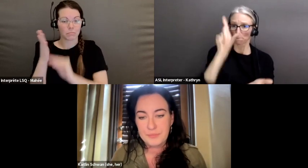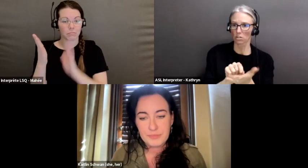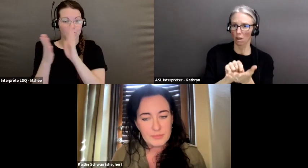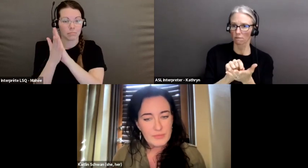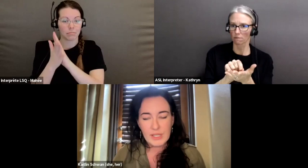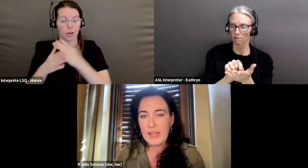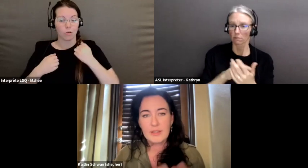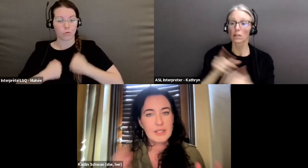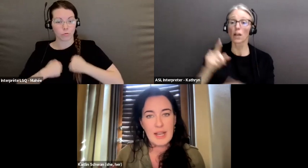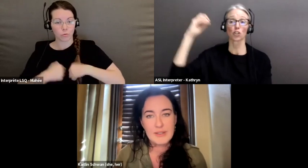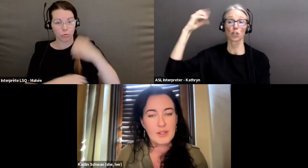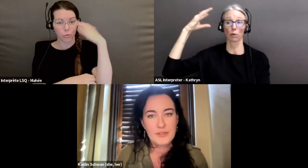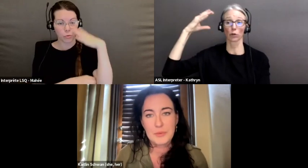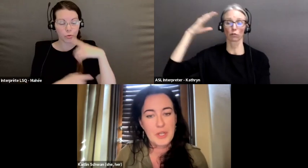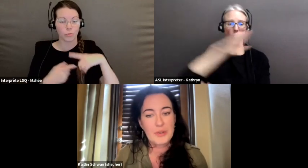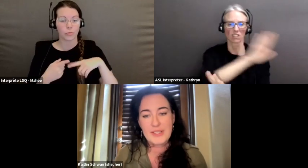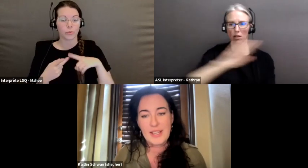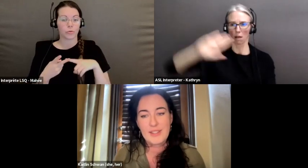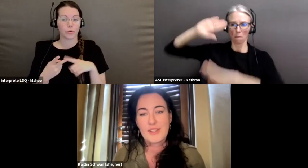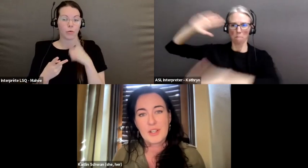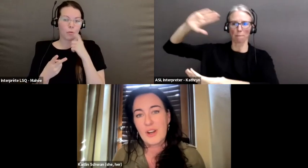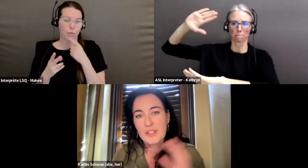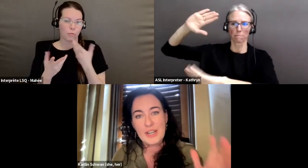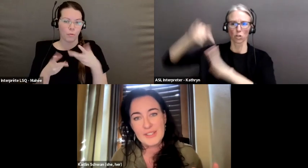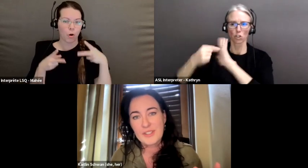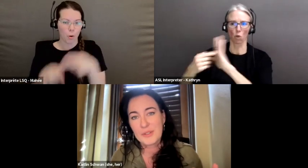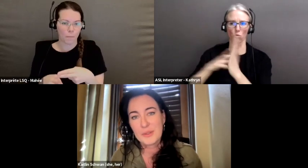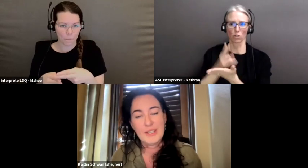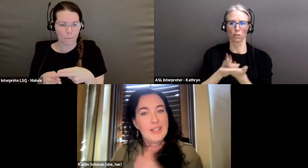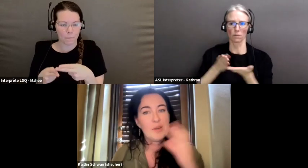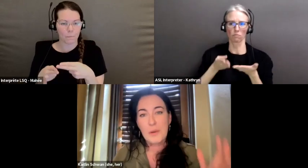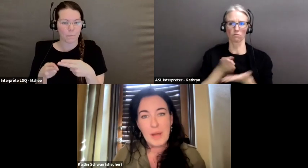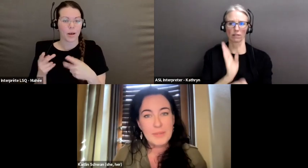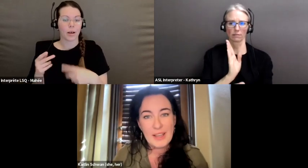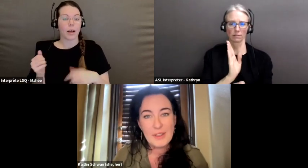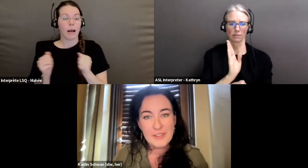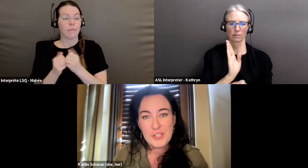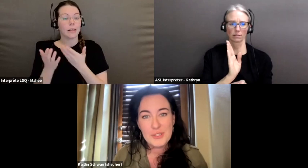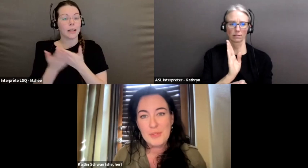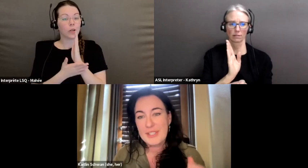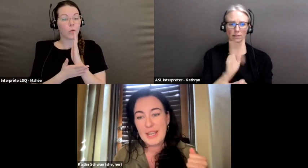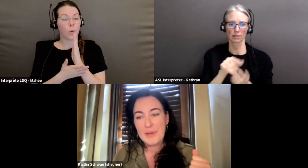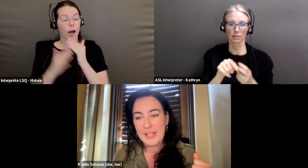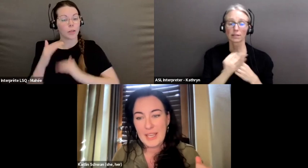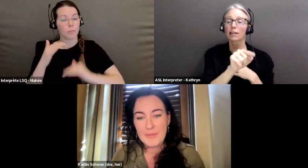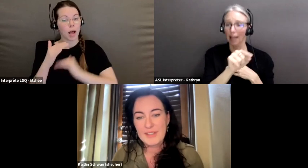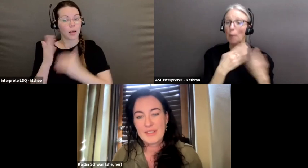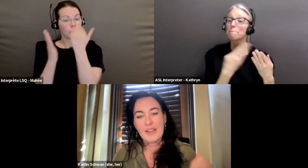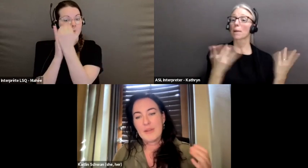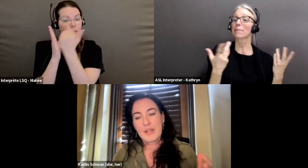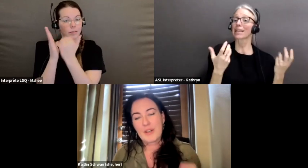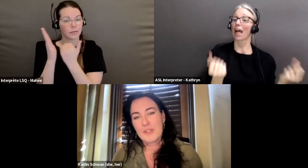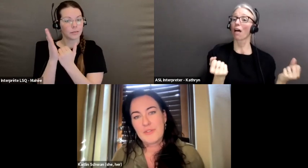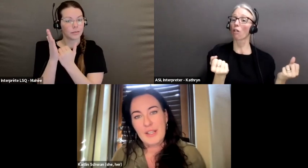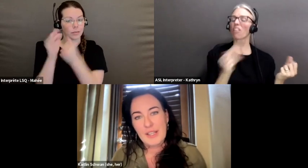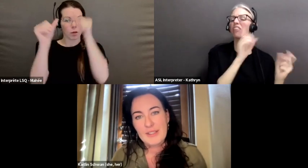And as all of you will know, this stands in stark contrast to what public health officials would say about encampments,